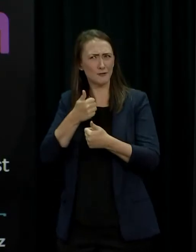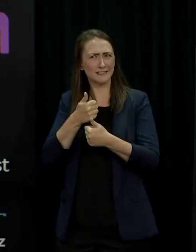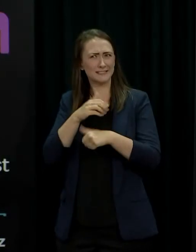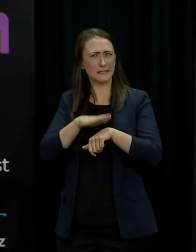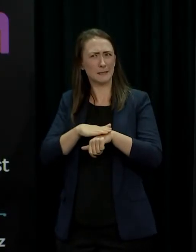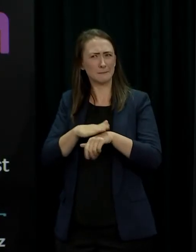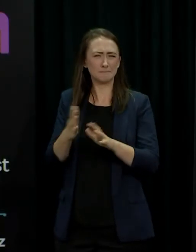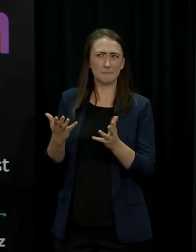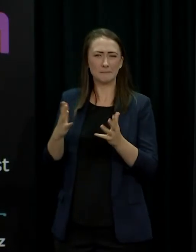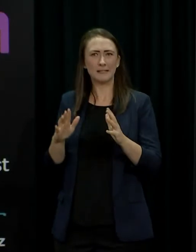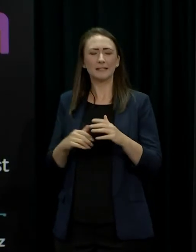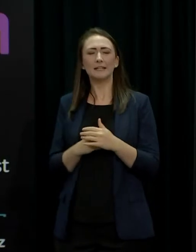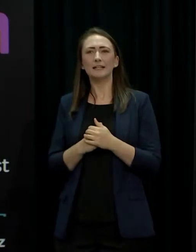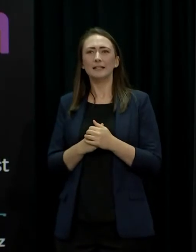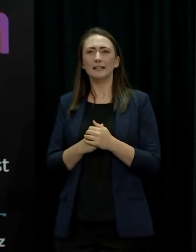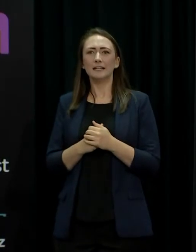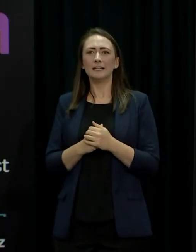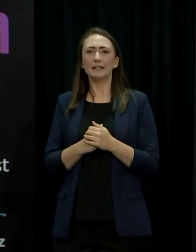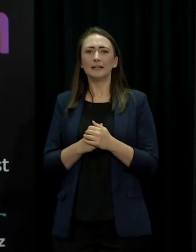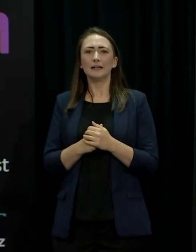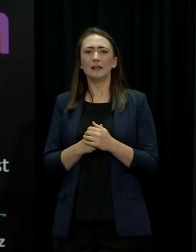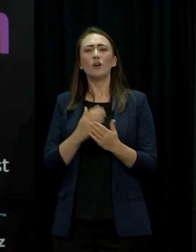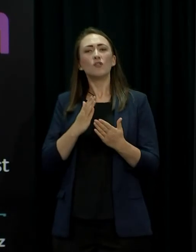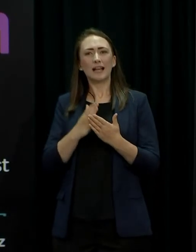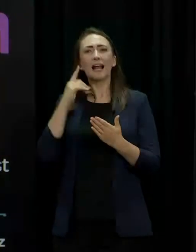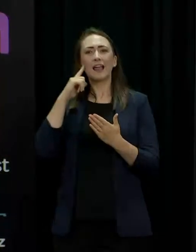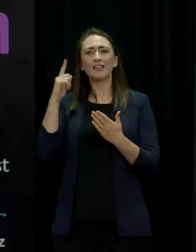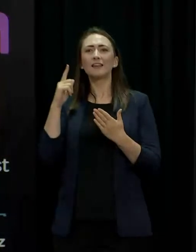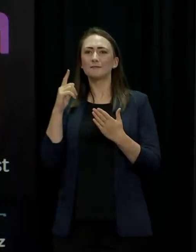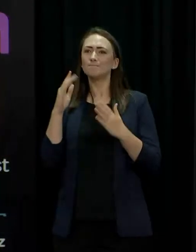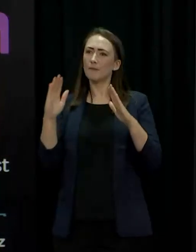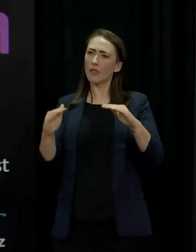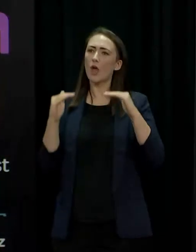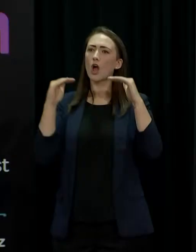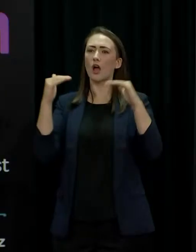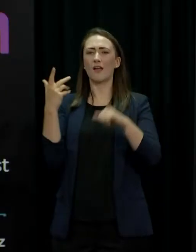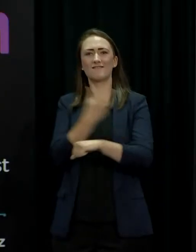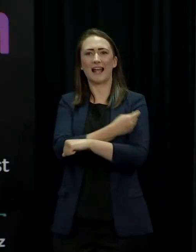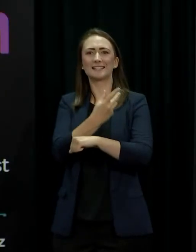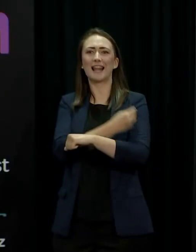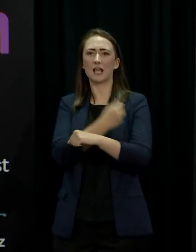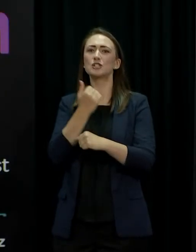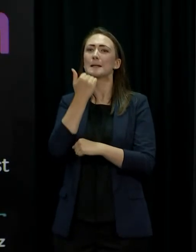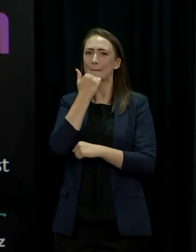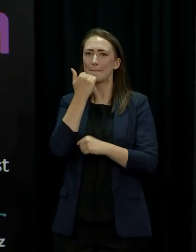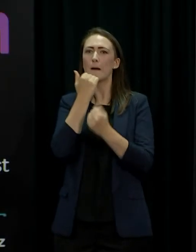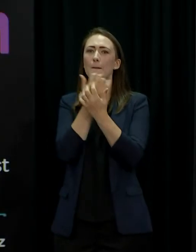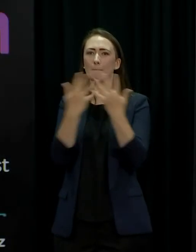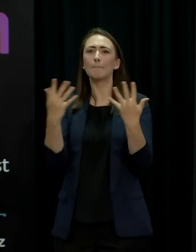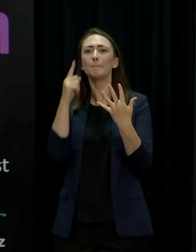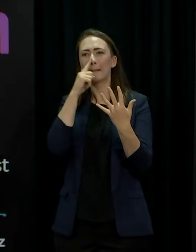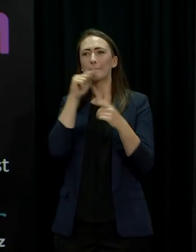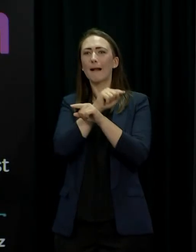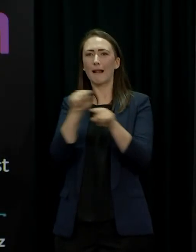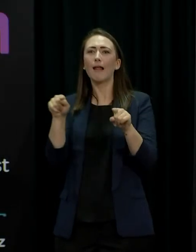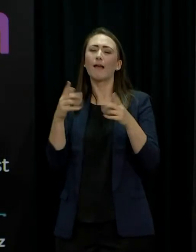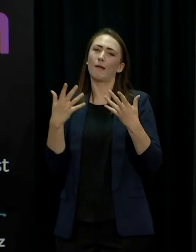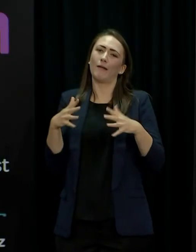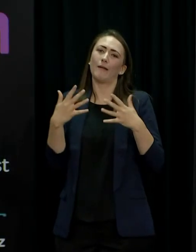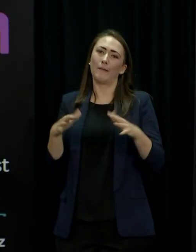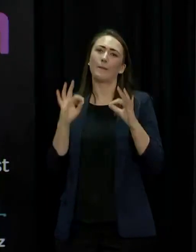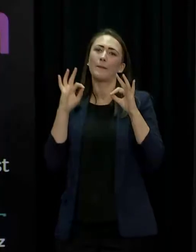hitting such high vaccination rates and the incredible position that's put our country in particular in protecting